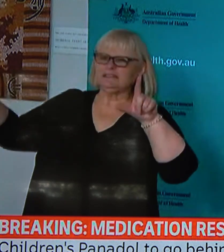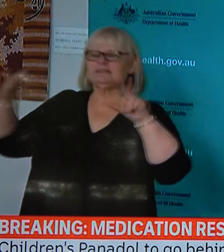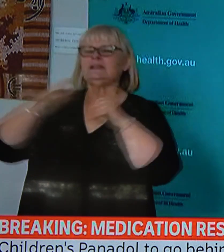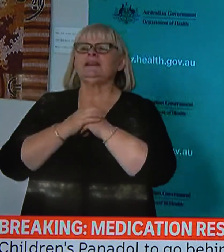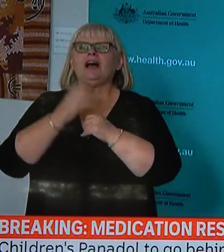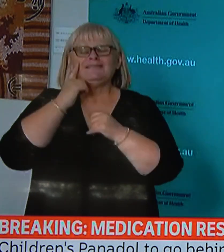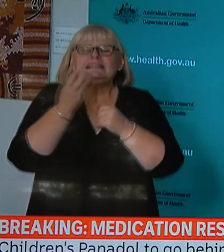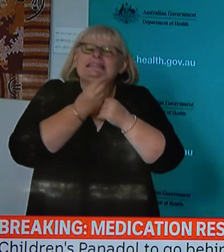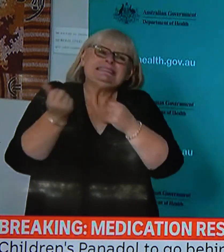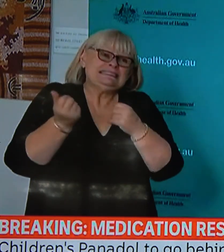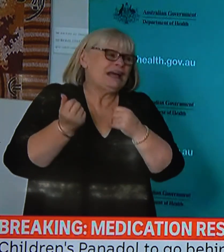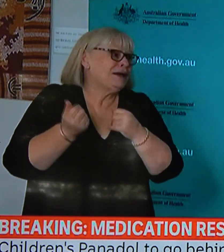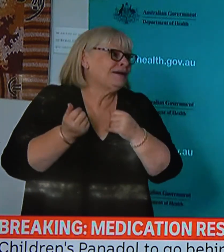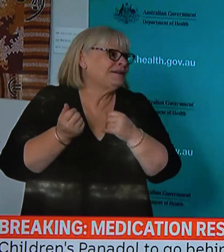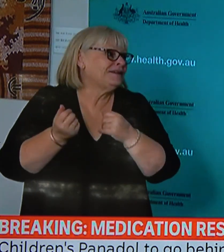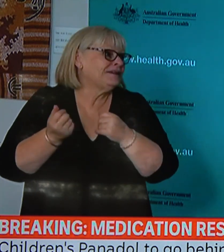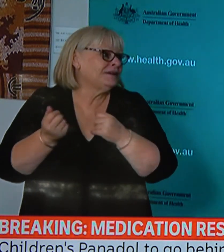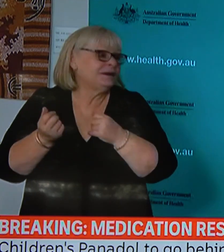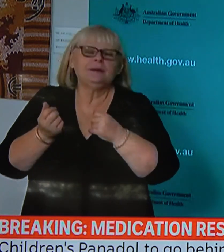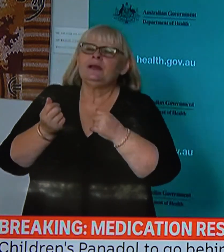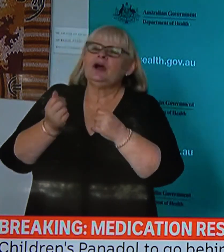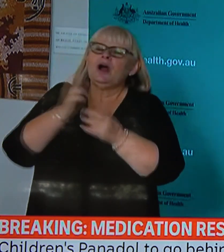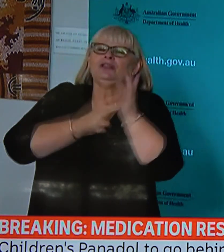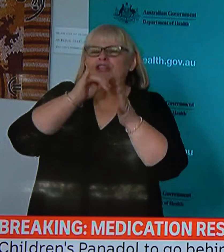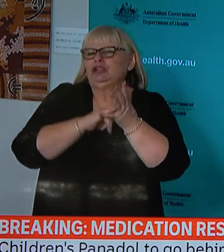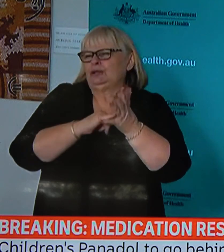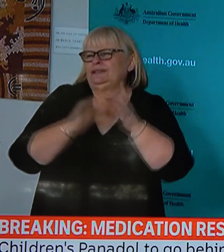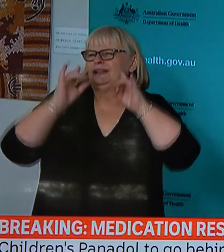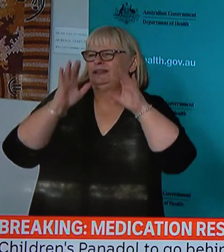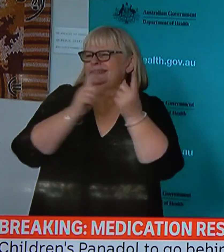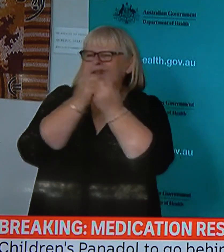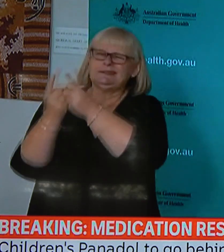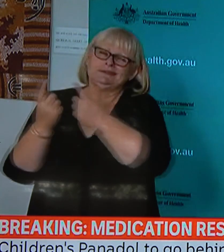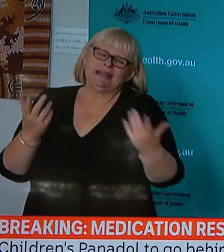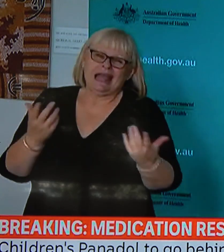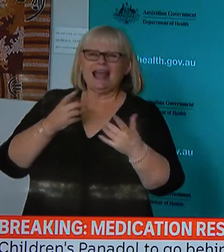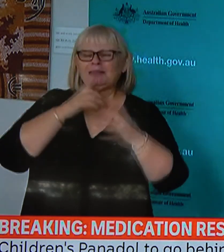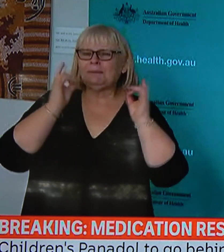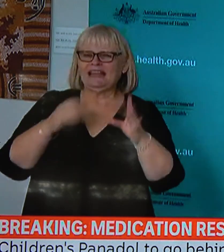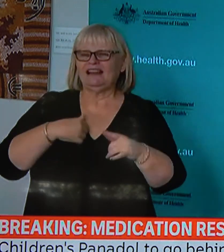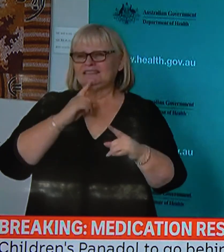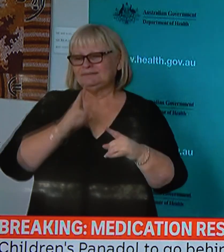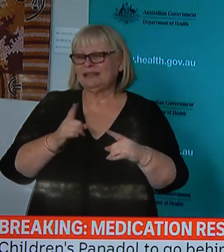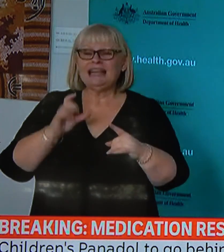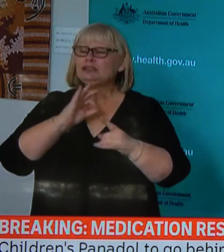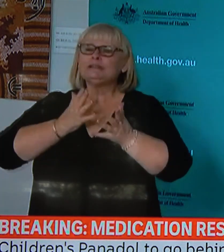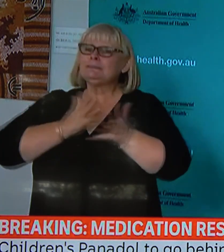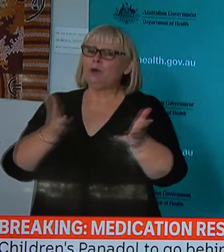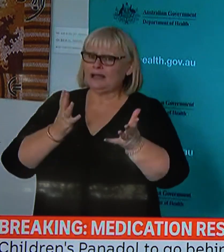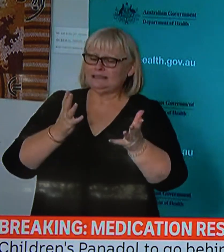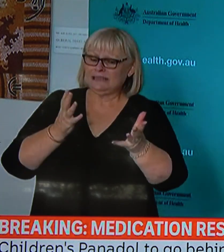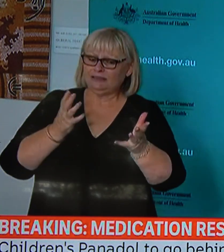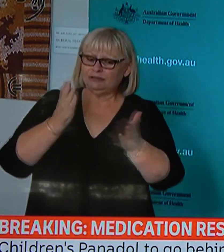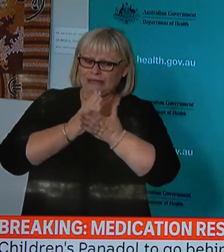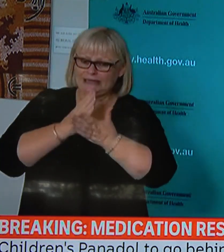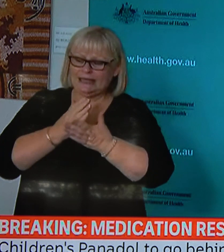some graphs on on various news channels today. As I said right at the beginning, it's not surprising at the moment, given